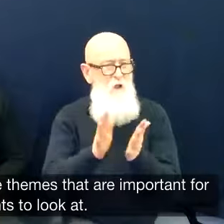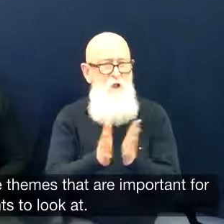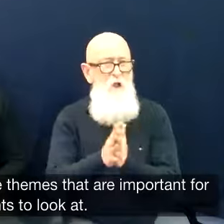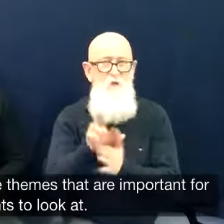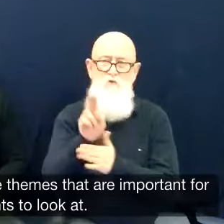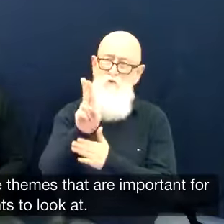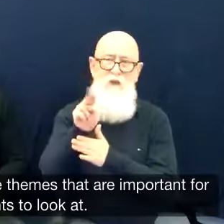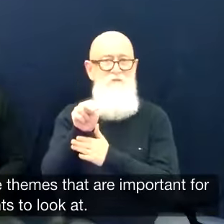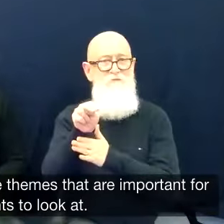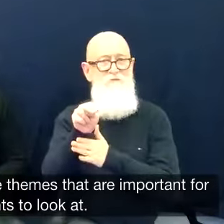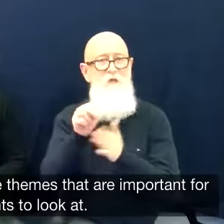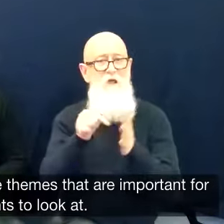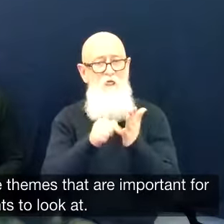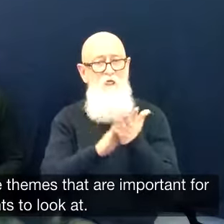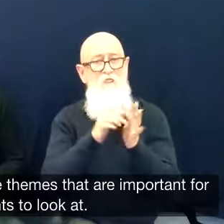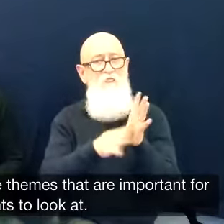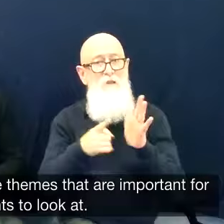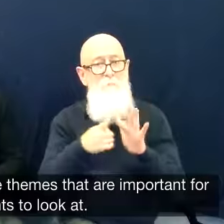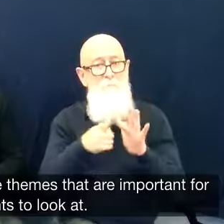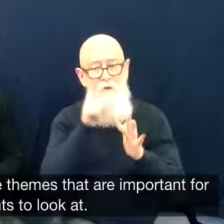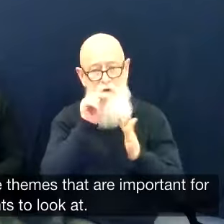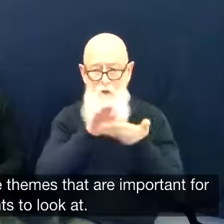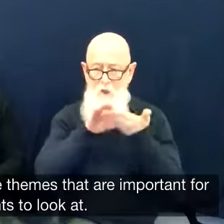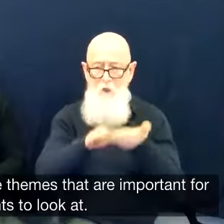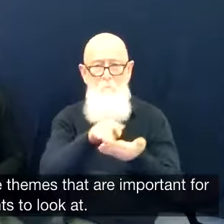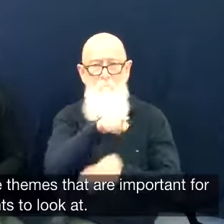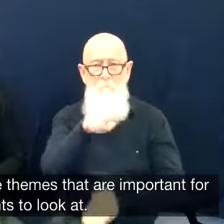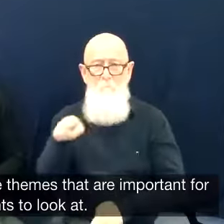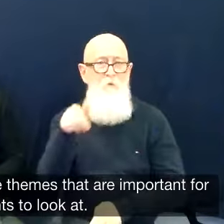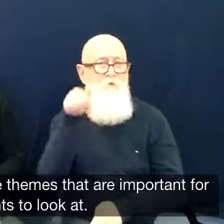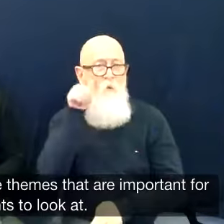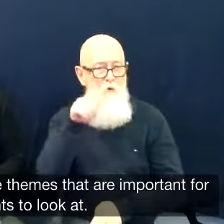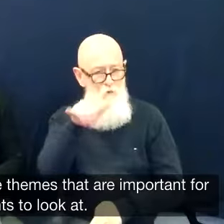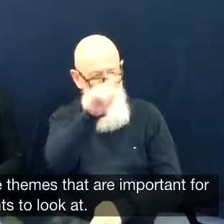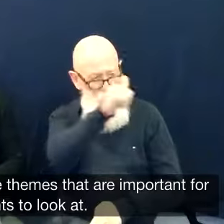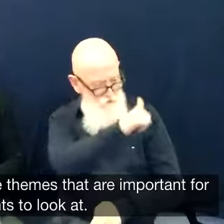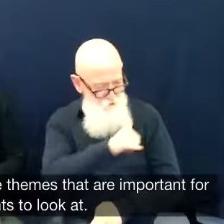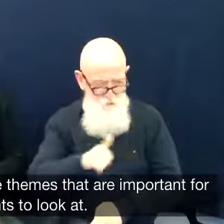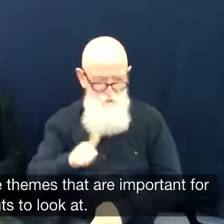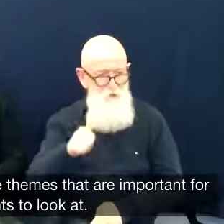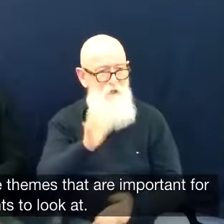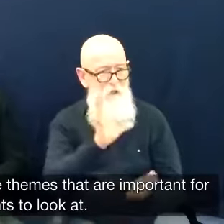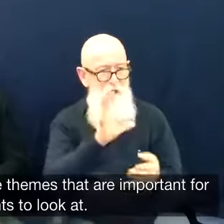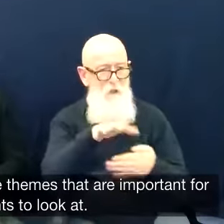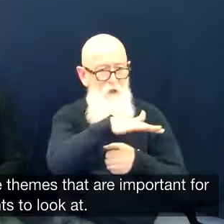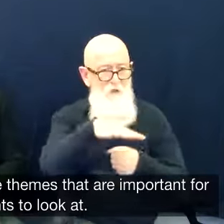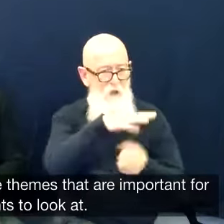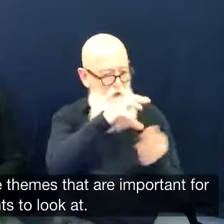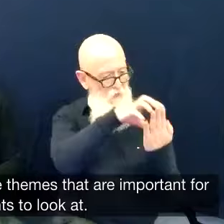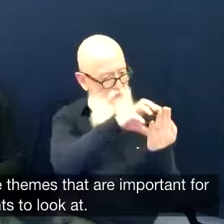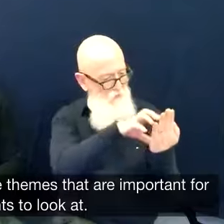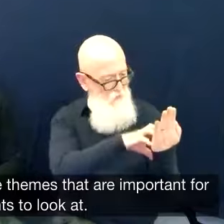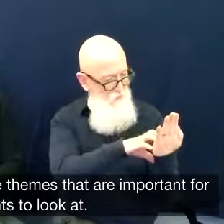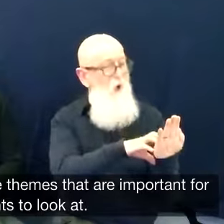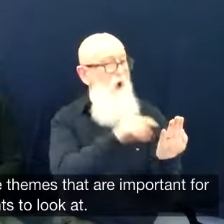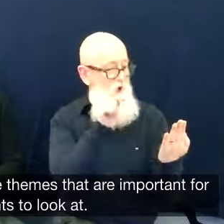Nations theme will help you identify the different areas that may involve